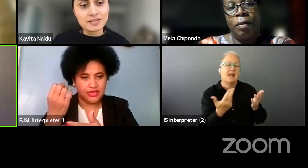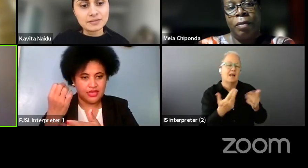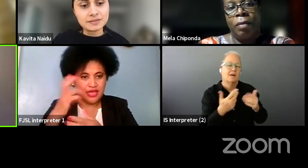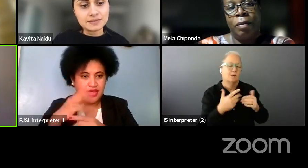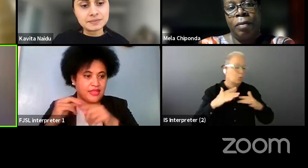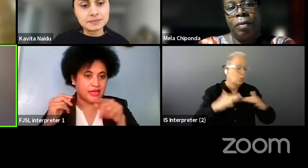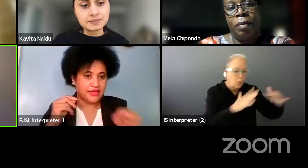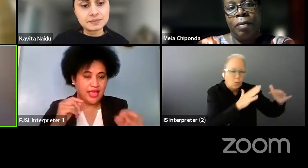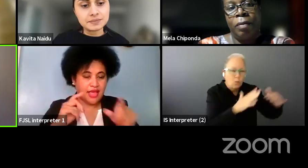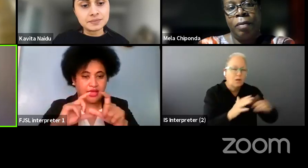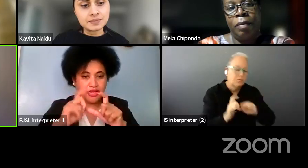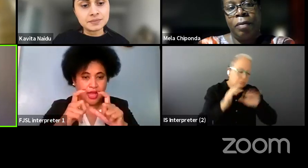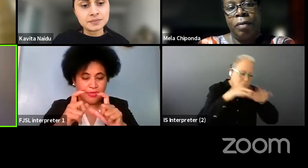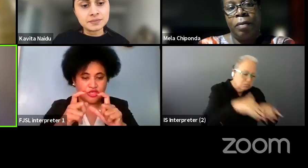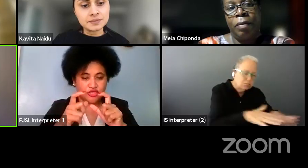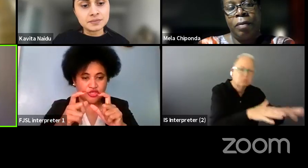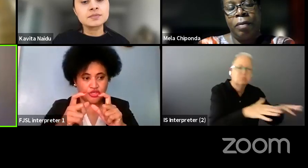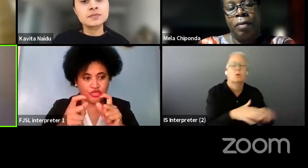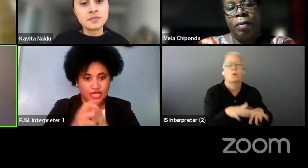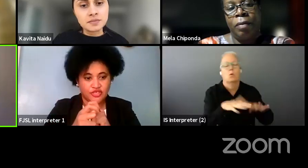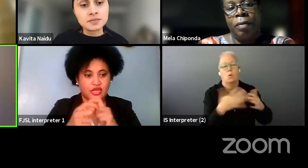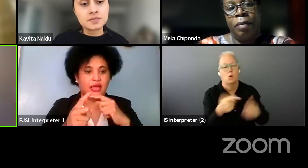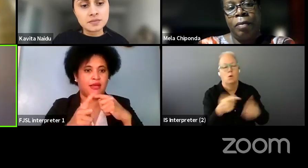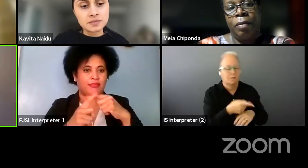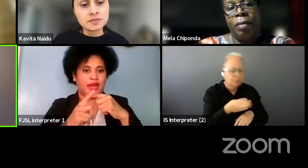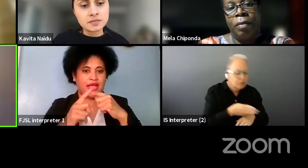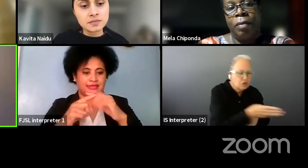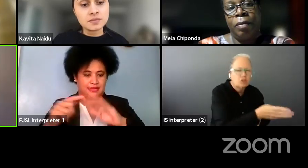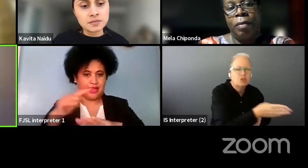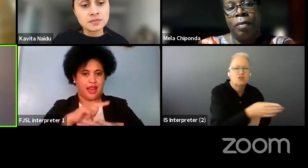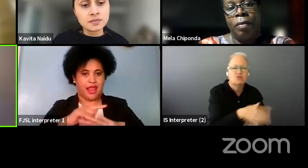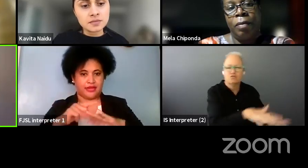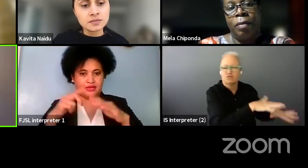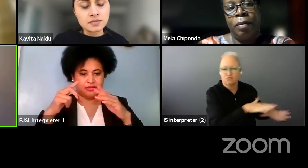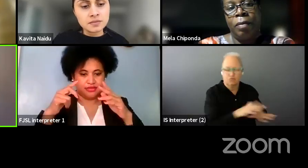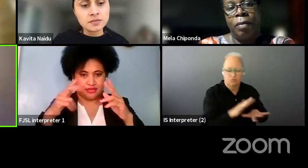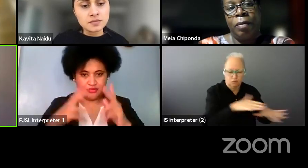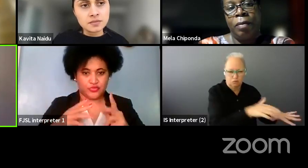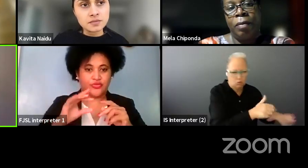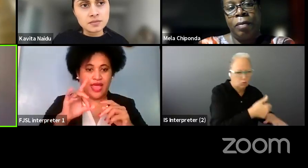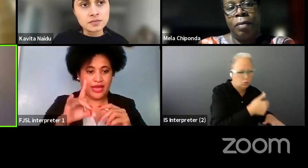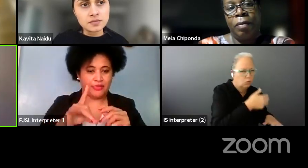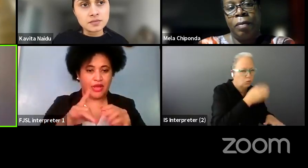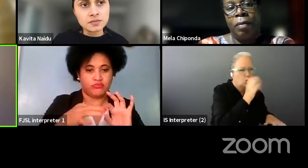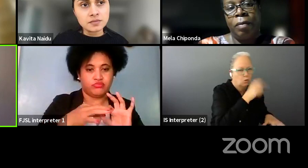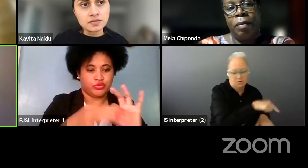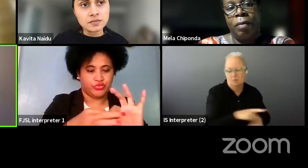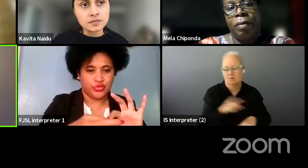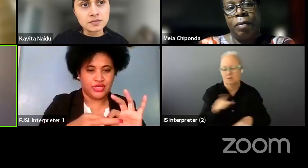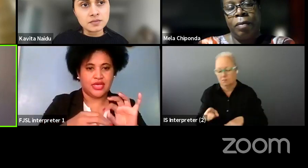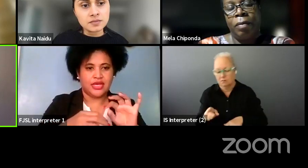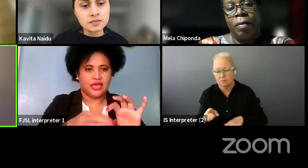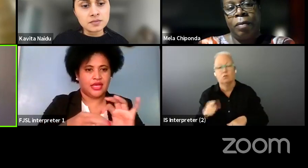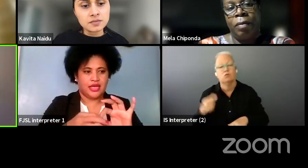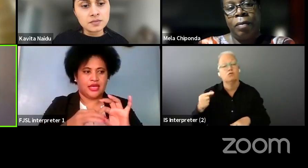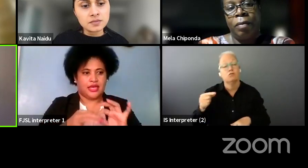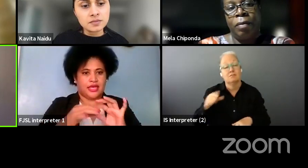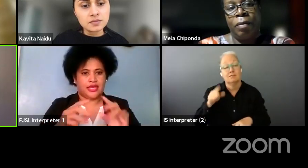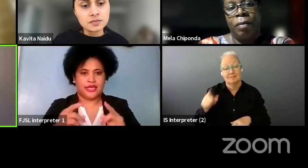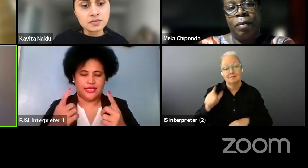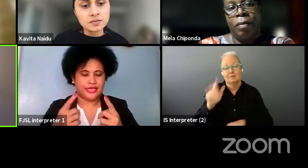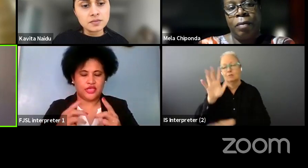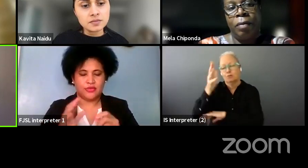change and ecological colonialism is deeply depoliticized. Now, when we talk about how